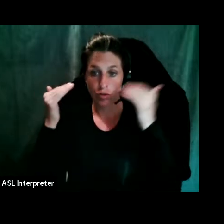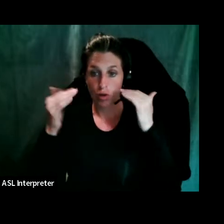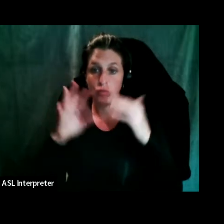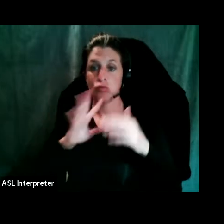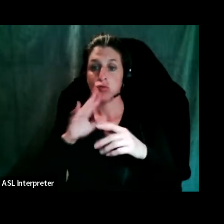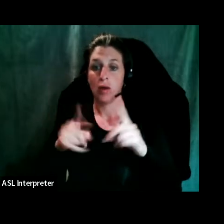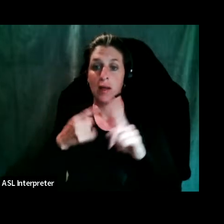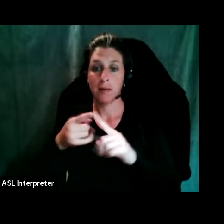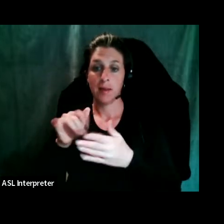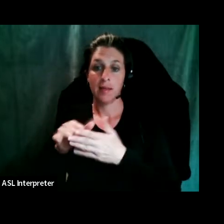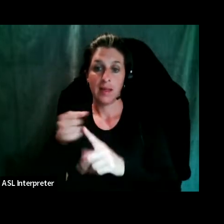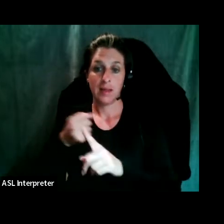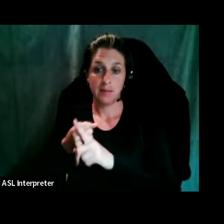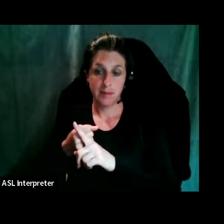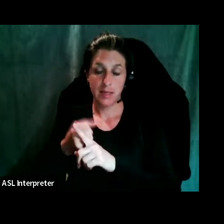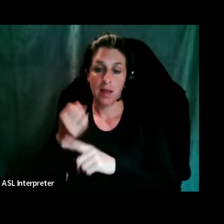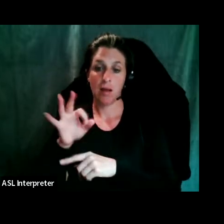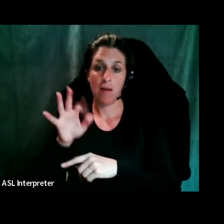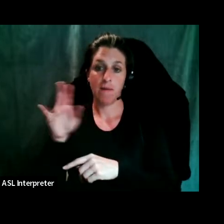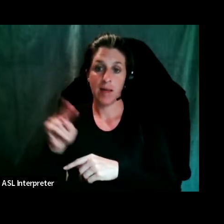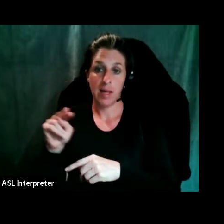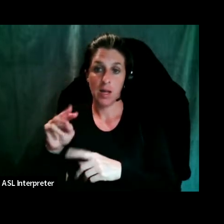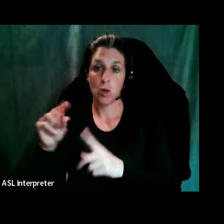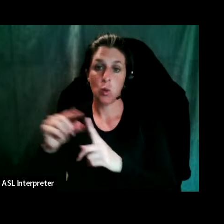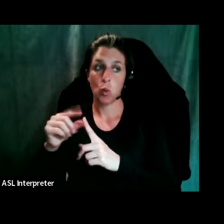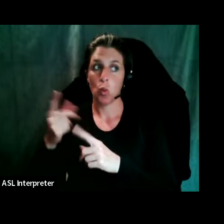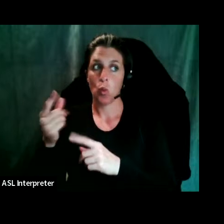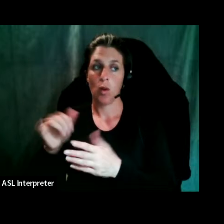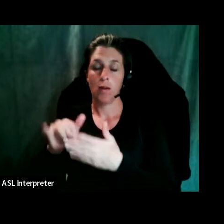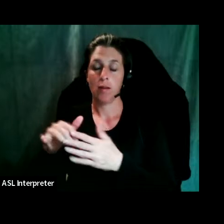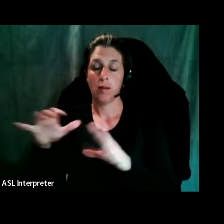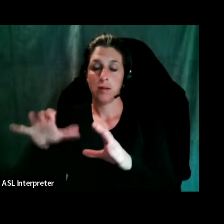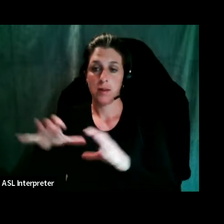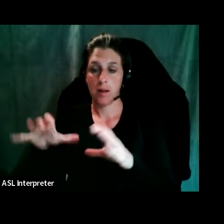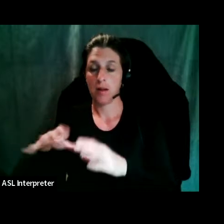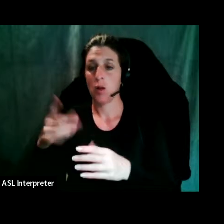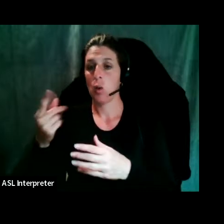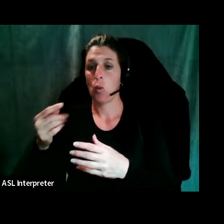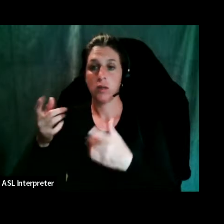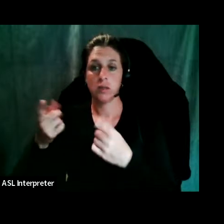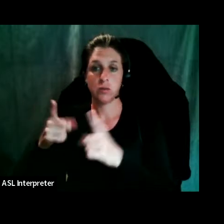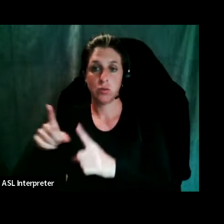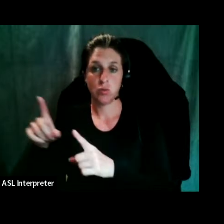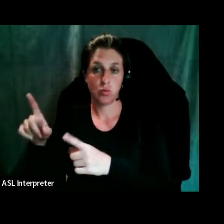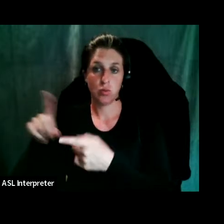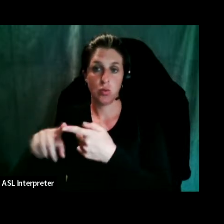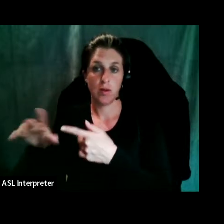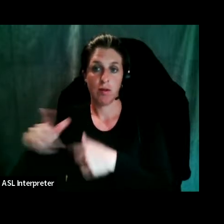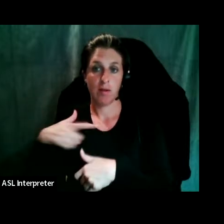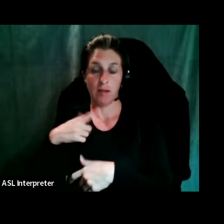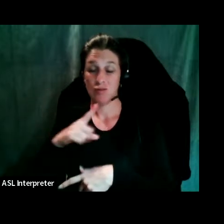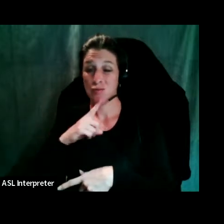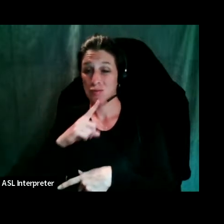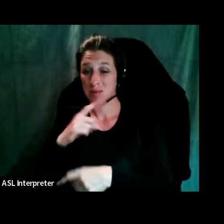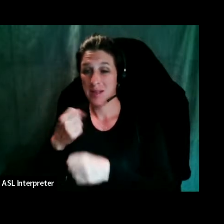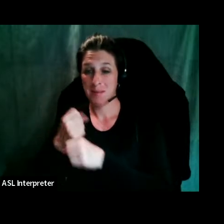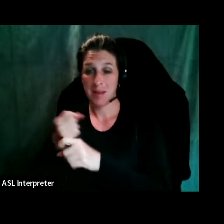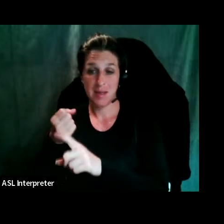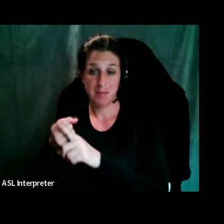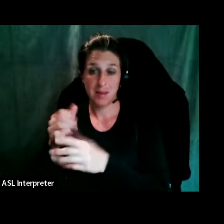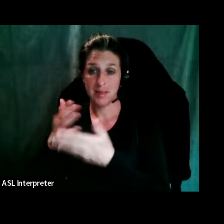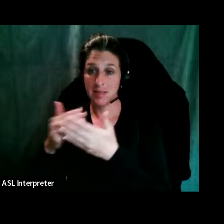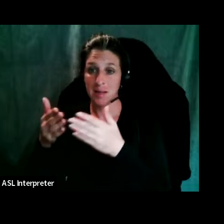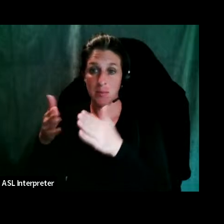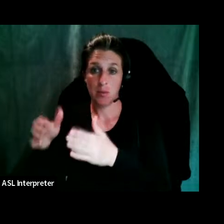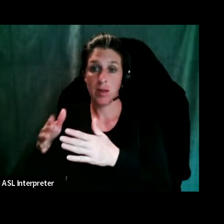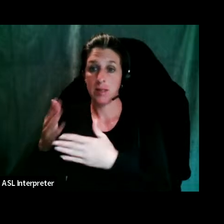that impact of that N-word and what that has done and what that has done to their lives, and, really make an impact in some way. And sometimes